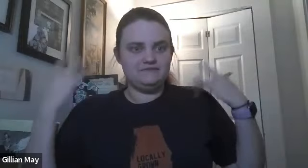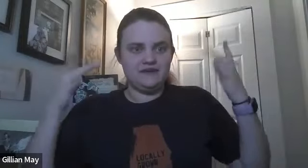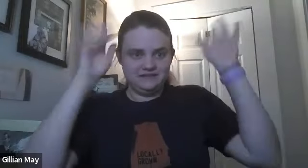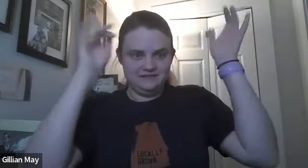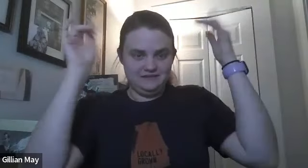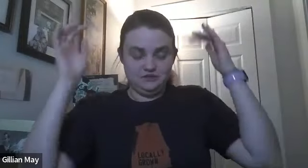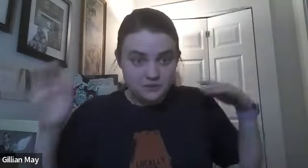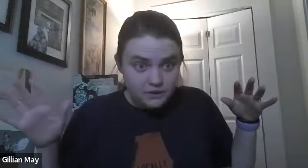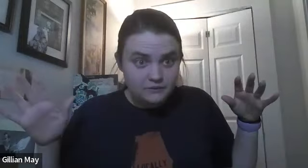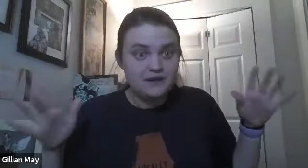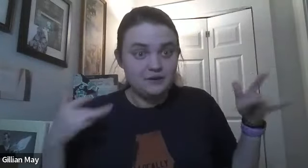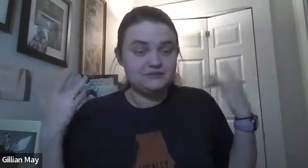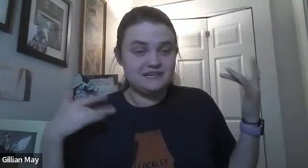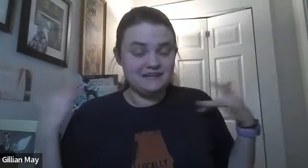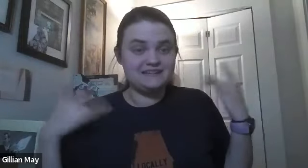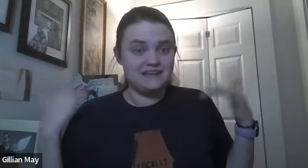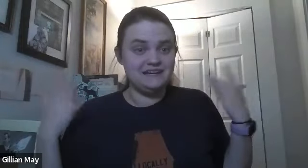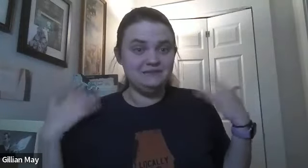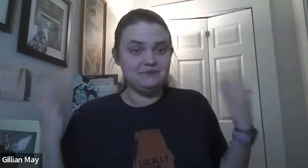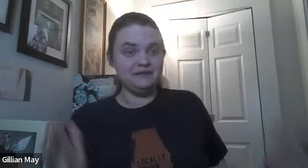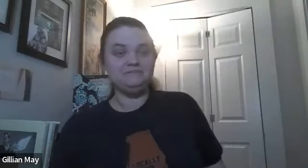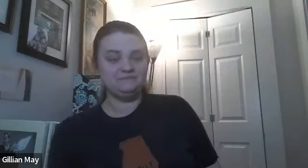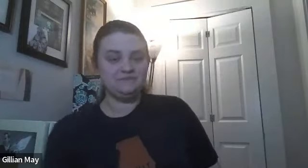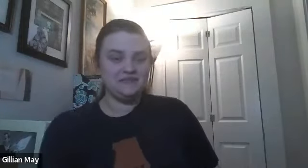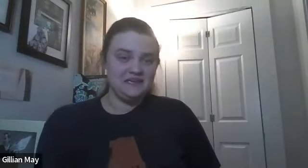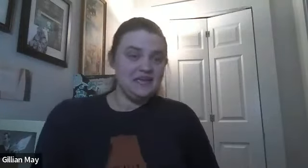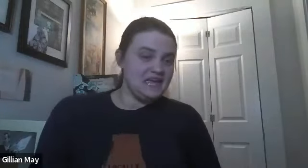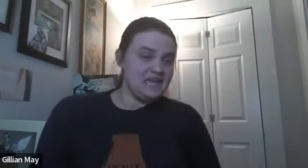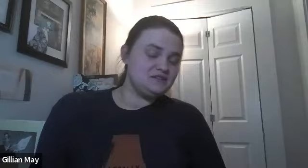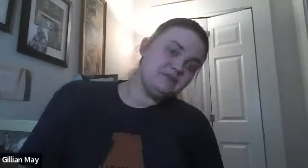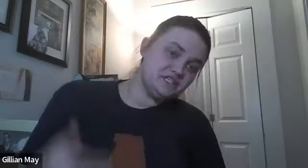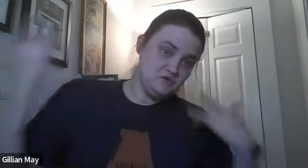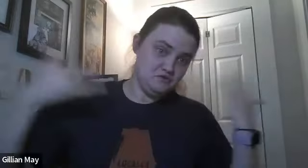fast. Like, they're just like, whoa, I know you're saying excited, but it can be shown through.